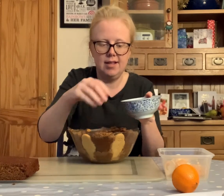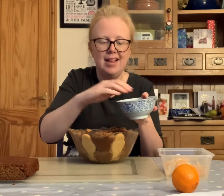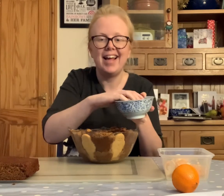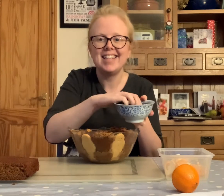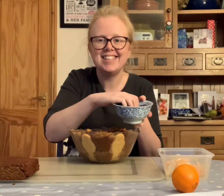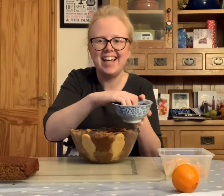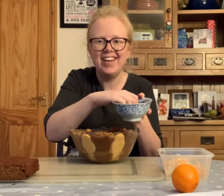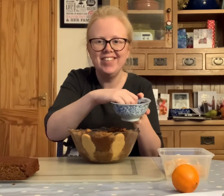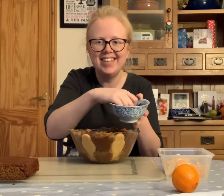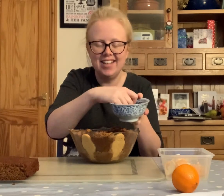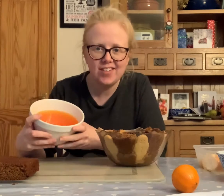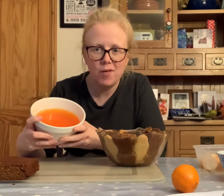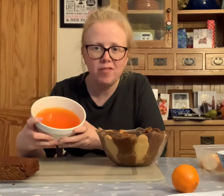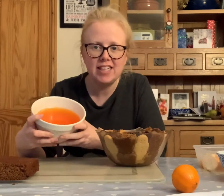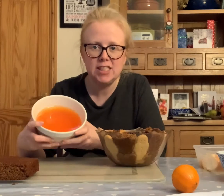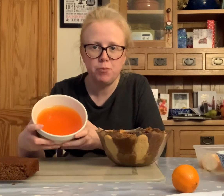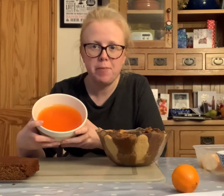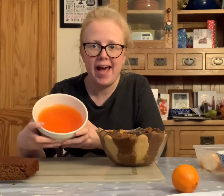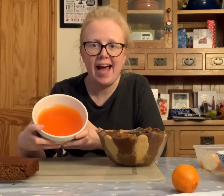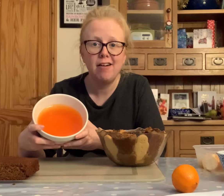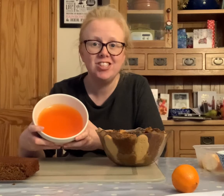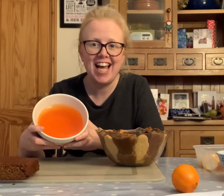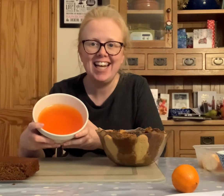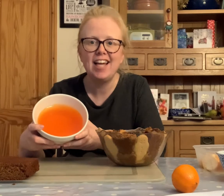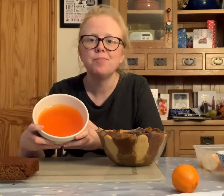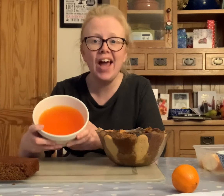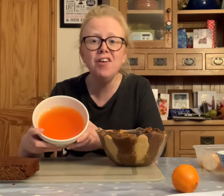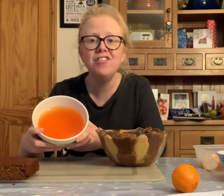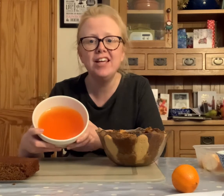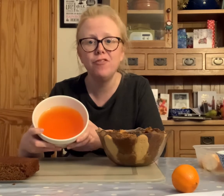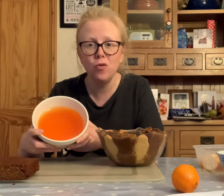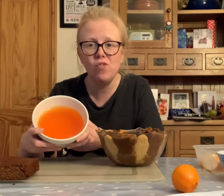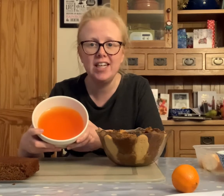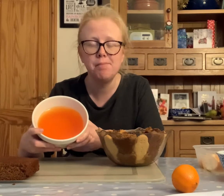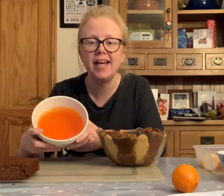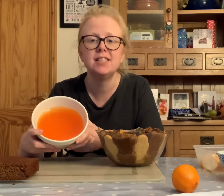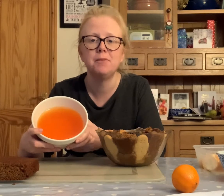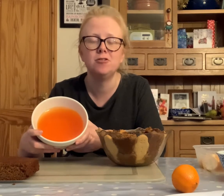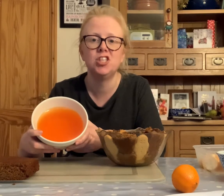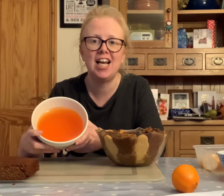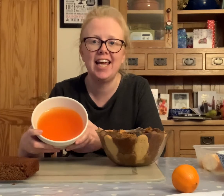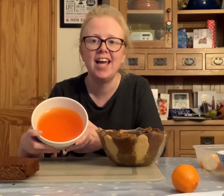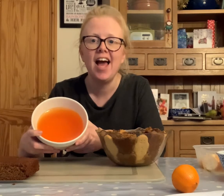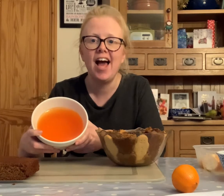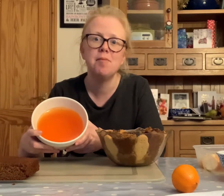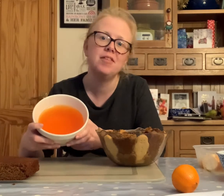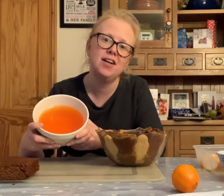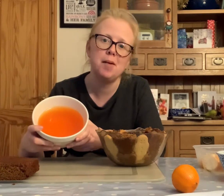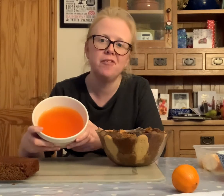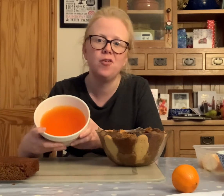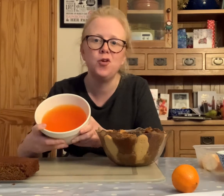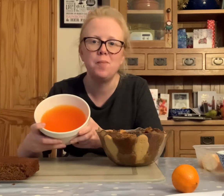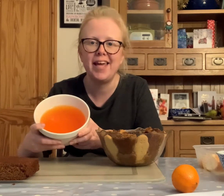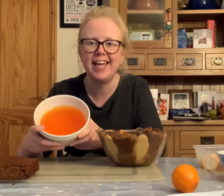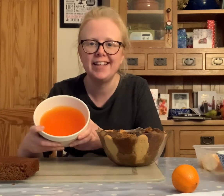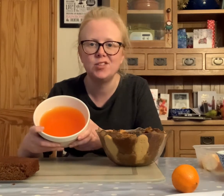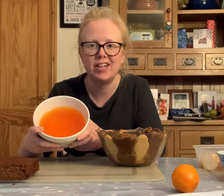Like so. Now we're ready to prepare our jelly. Hopefully you've already made up your jelly the night before you're making this